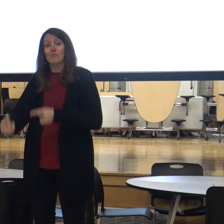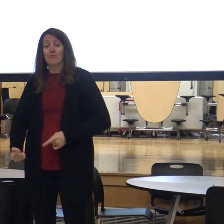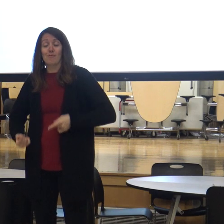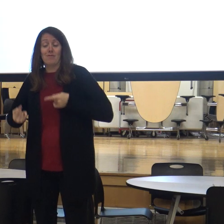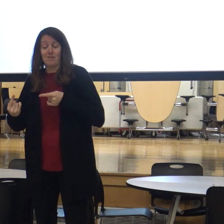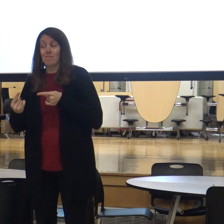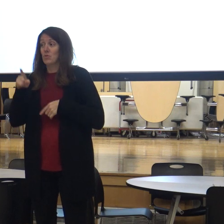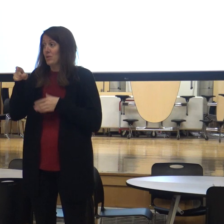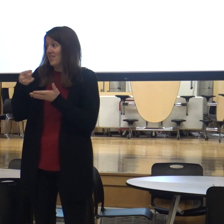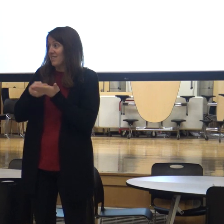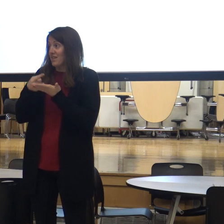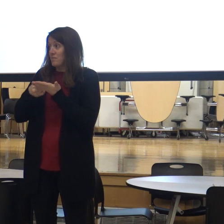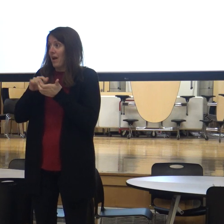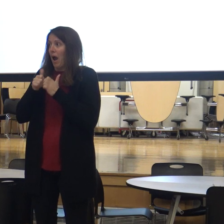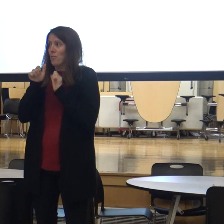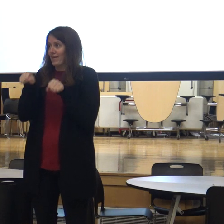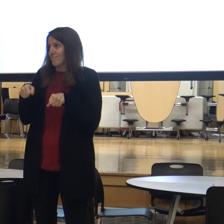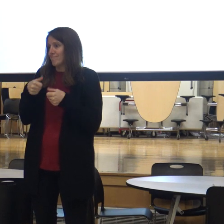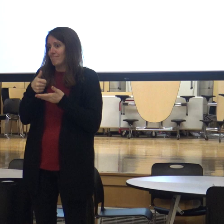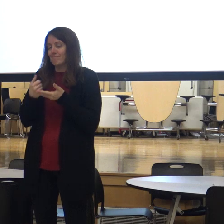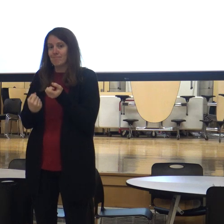up.